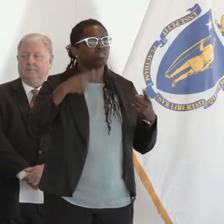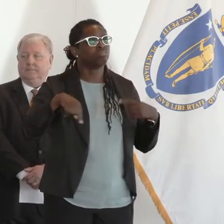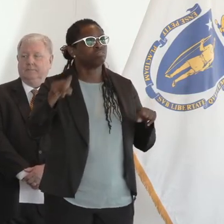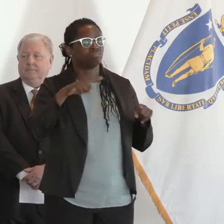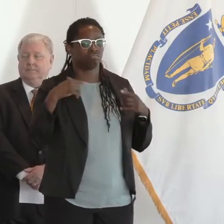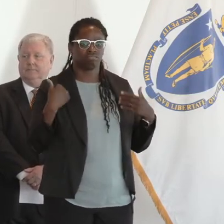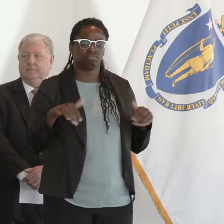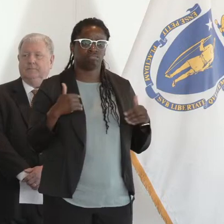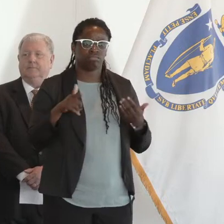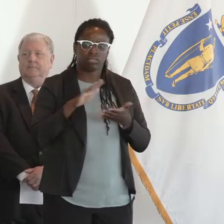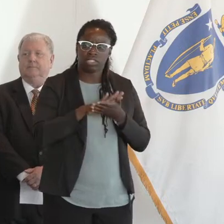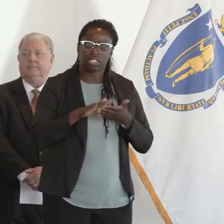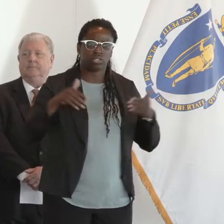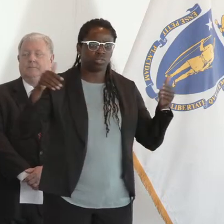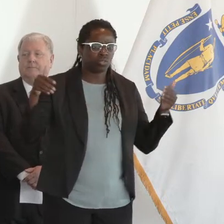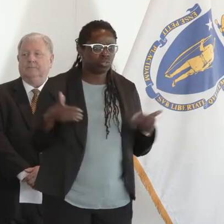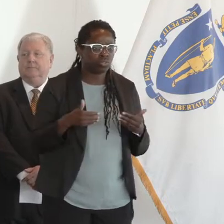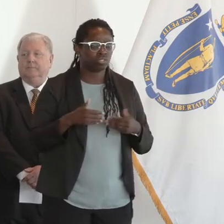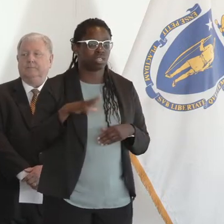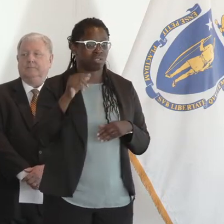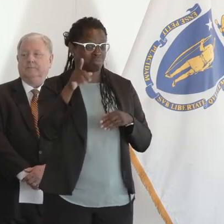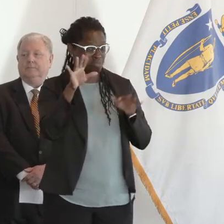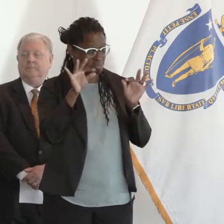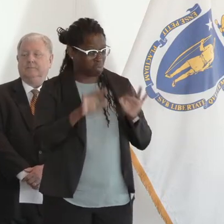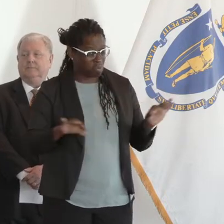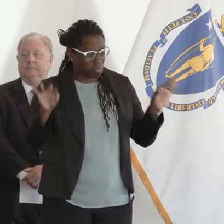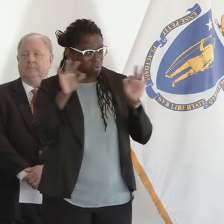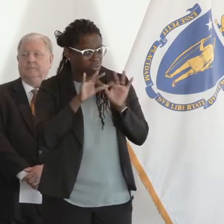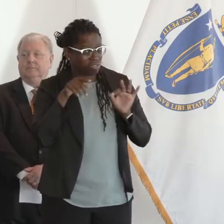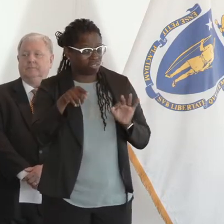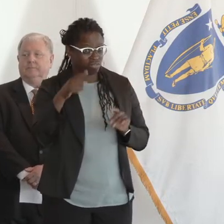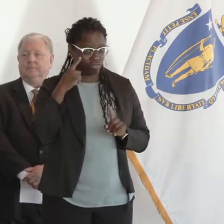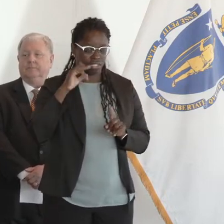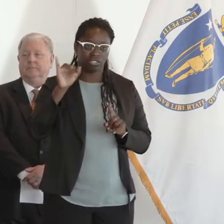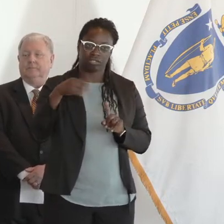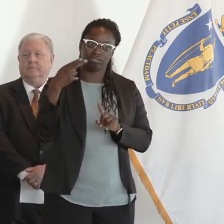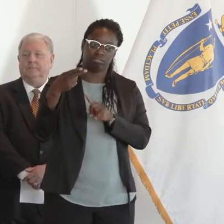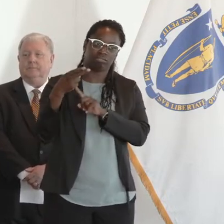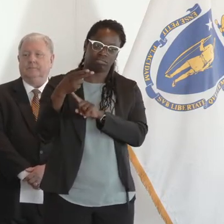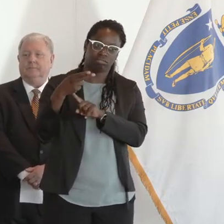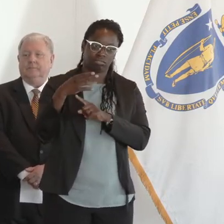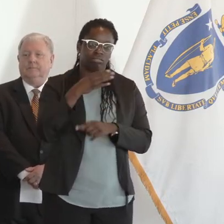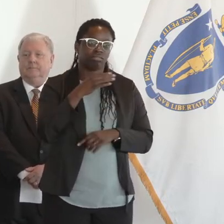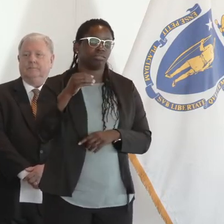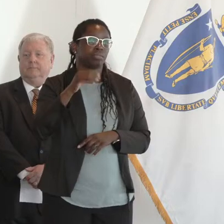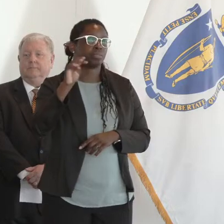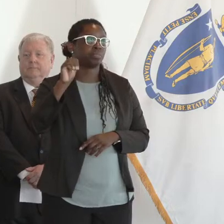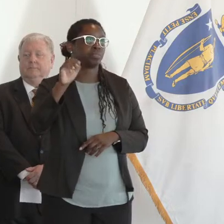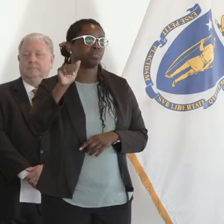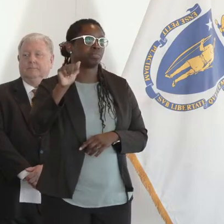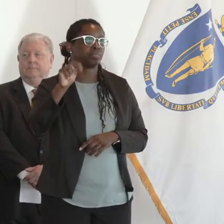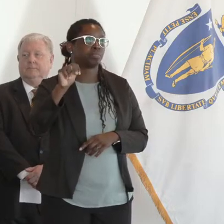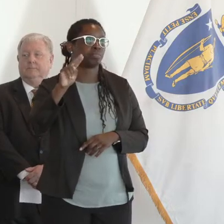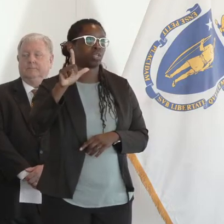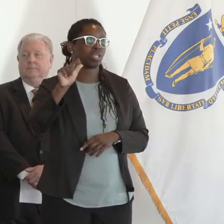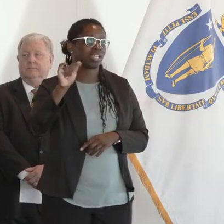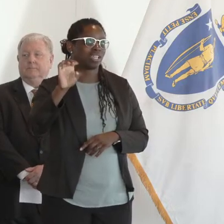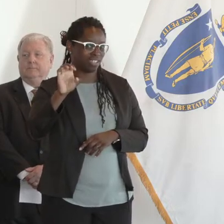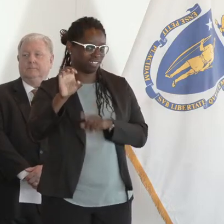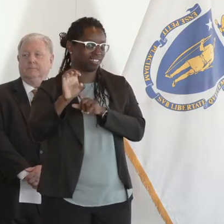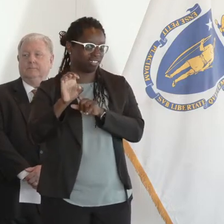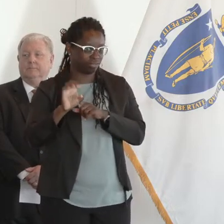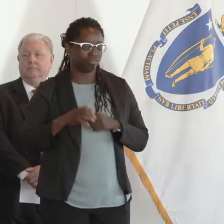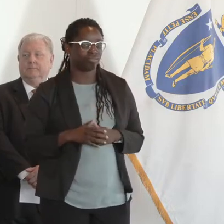introduction, but importantly for Manulife John Hancock's incredible investment and support of not just this